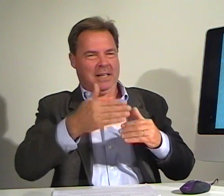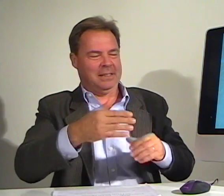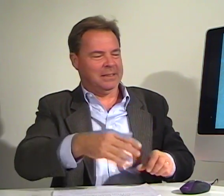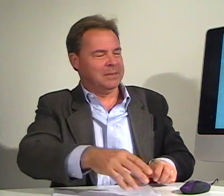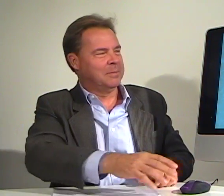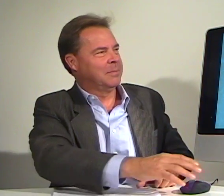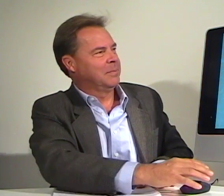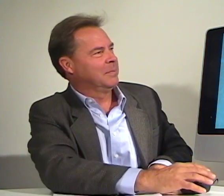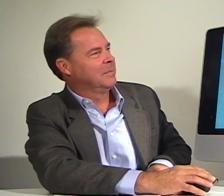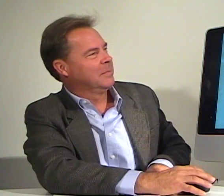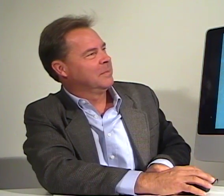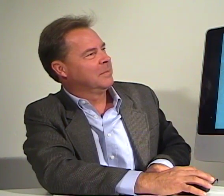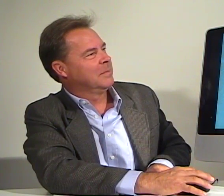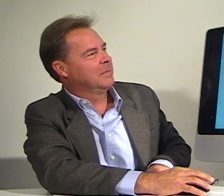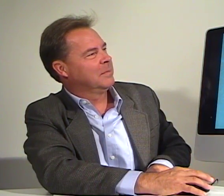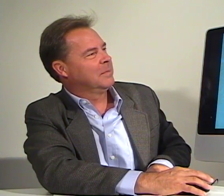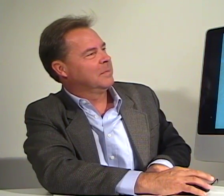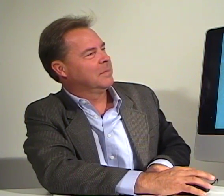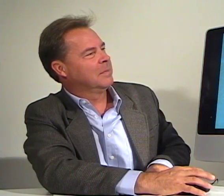Let's take a look at the next slide.